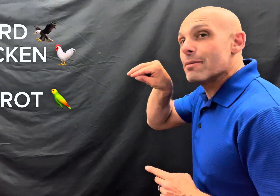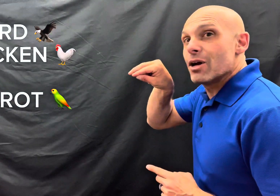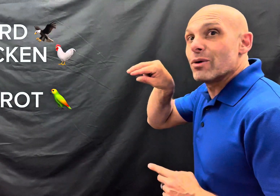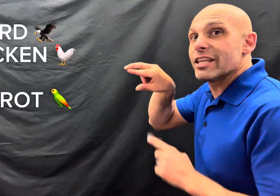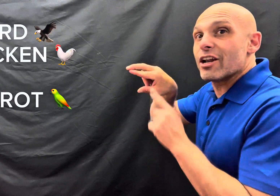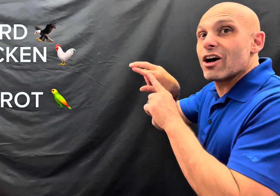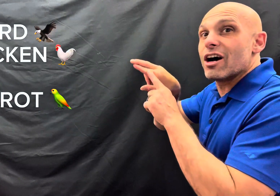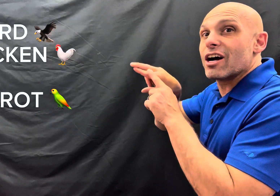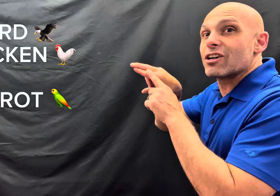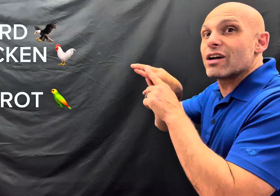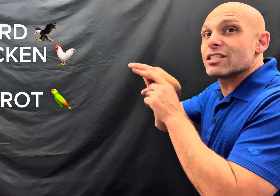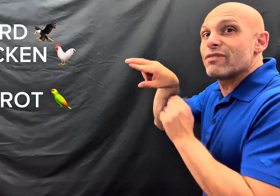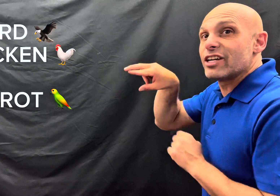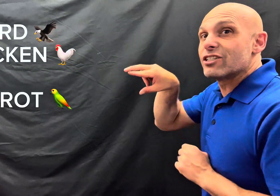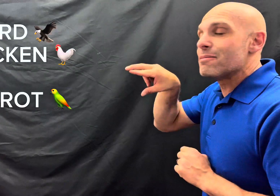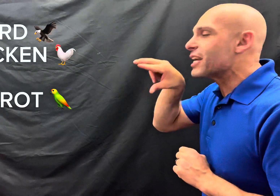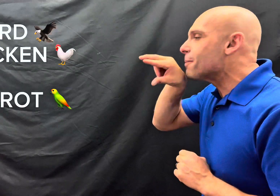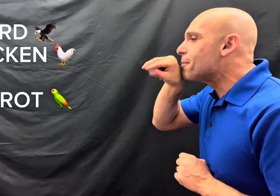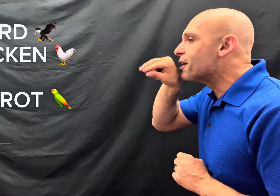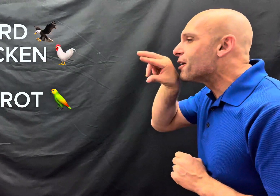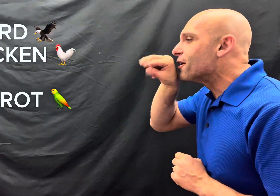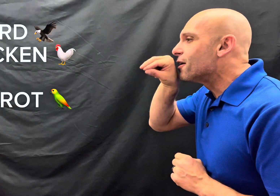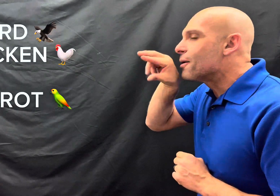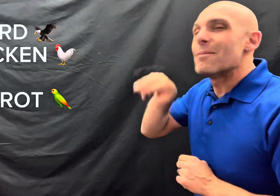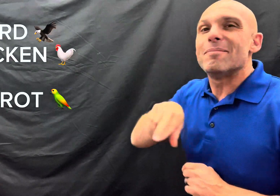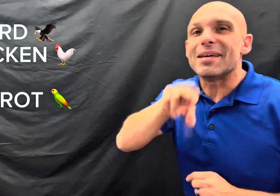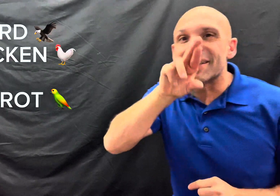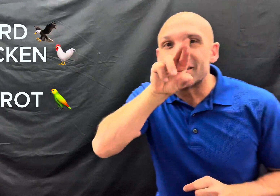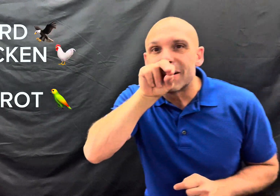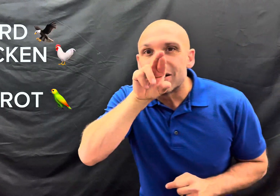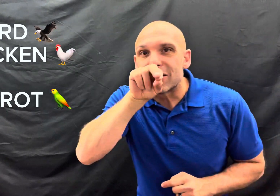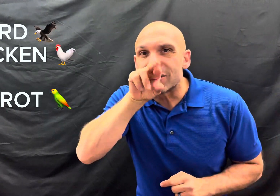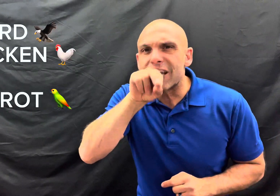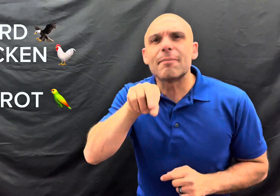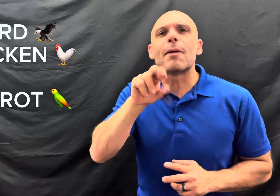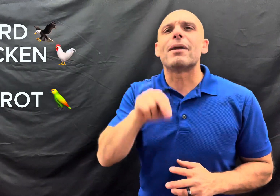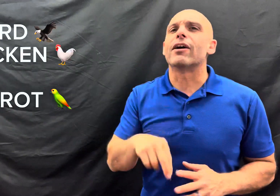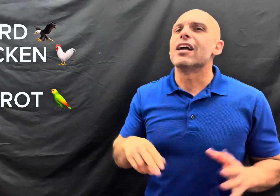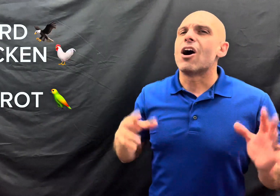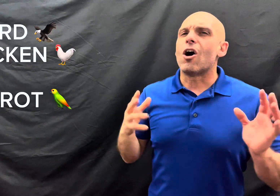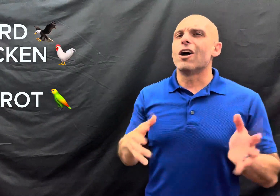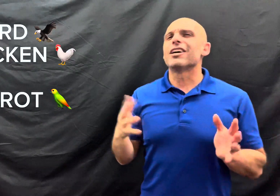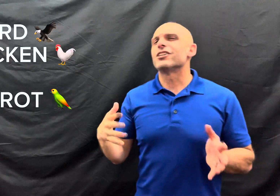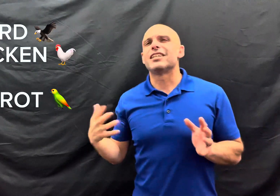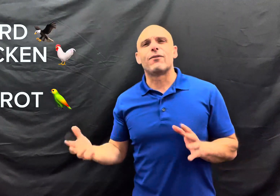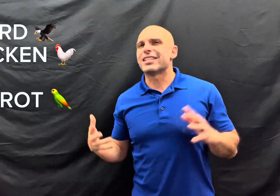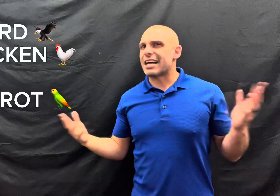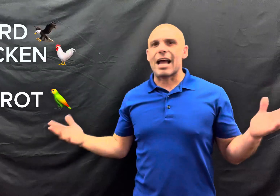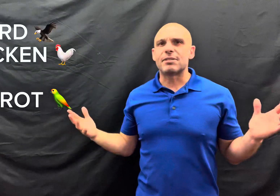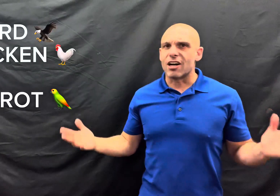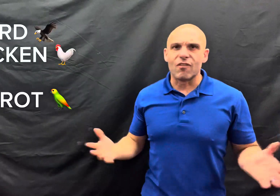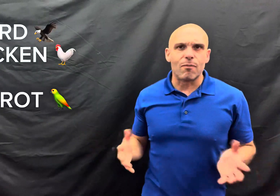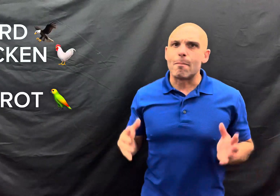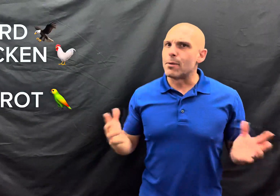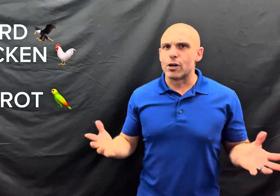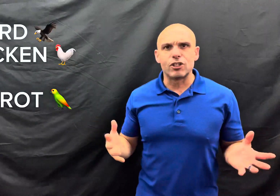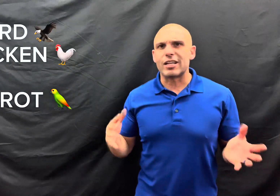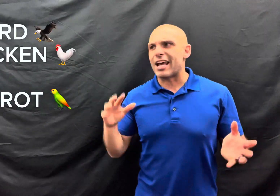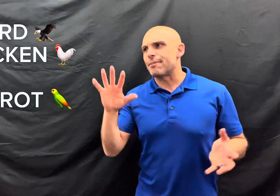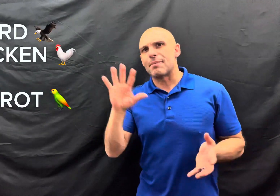with crossed fingers to make it a bigger beak. So we're talking about a parrot. All other different types of birds and parrots,